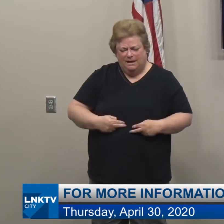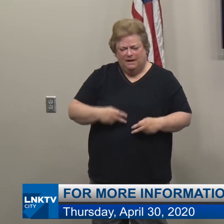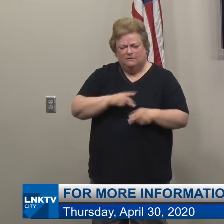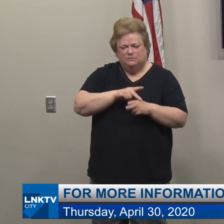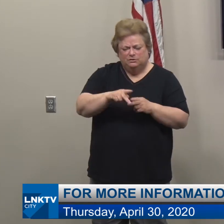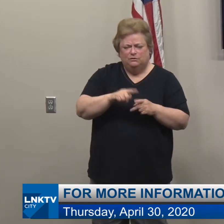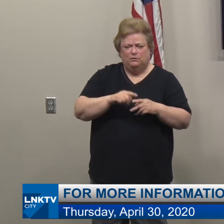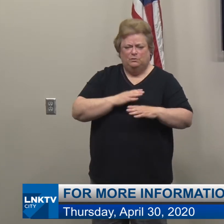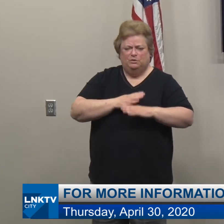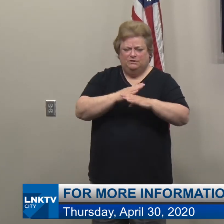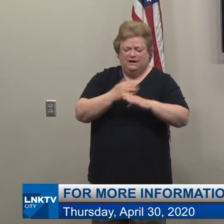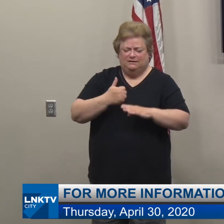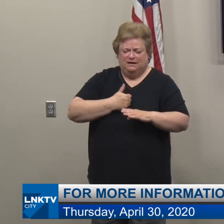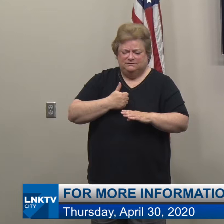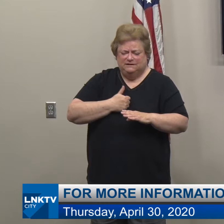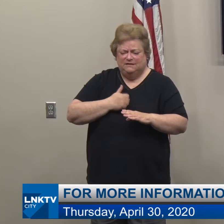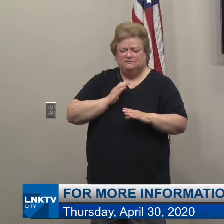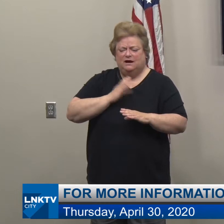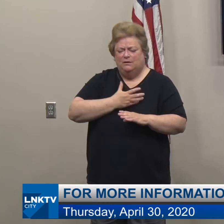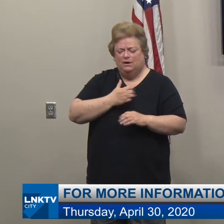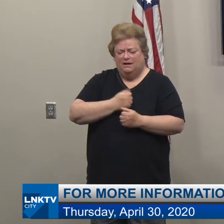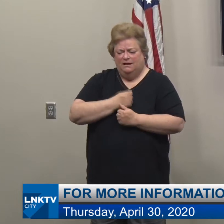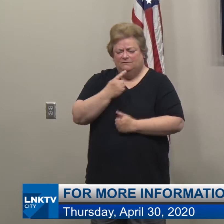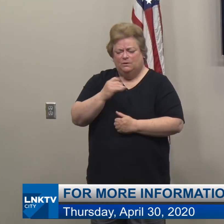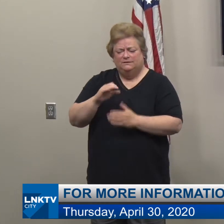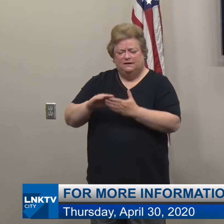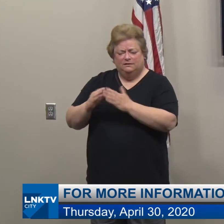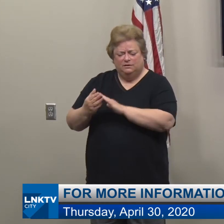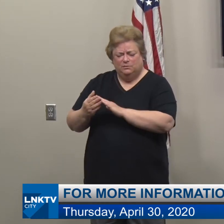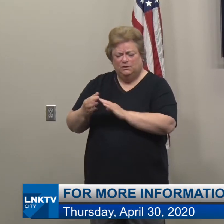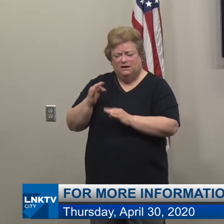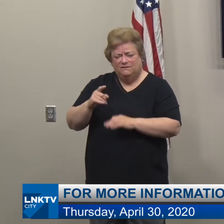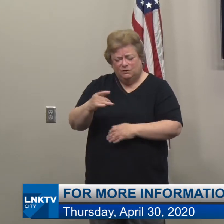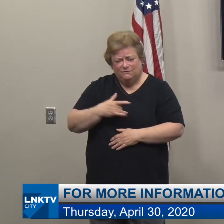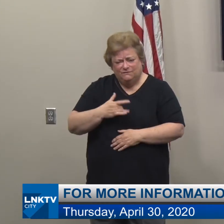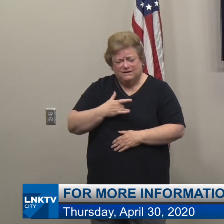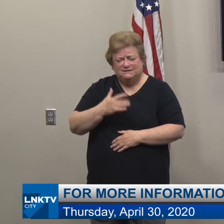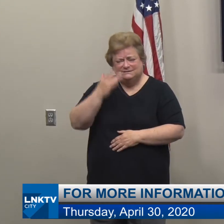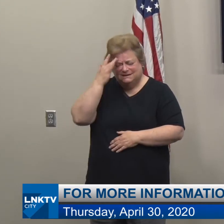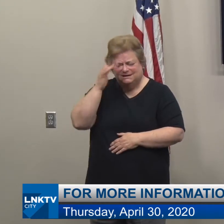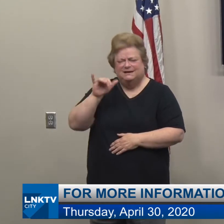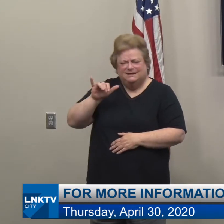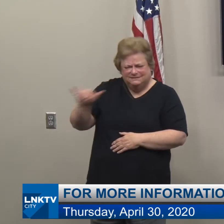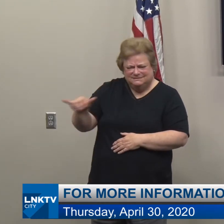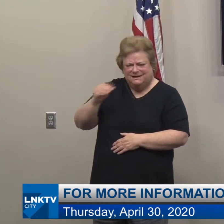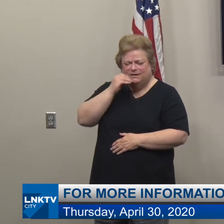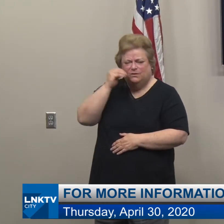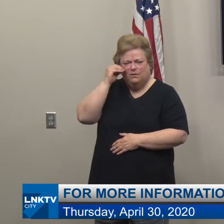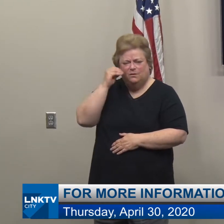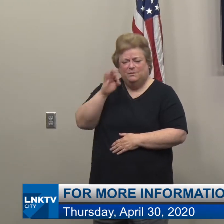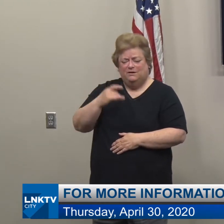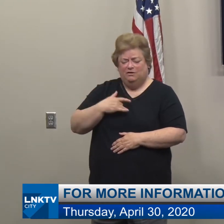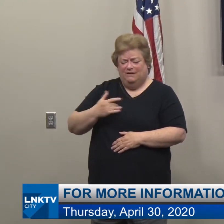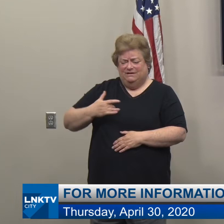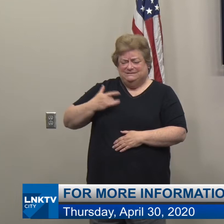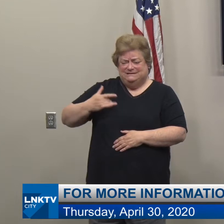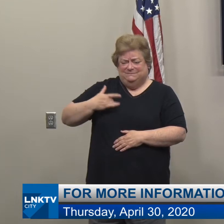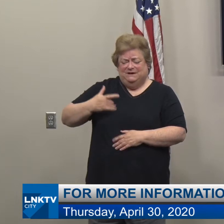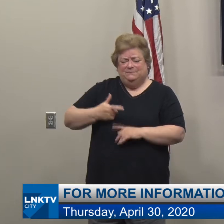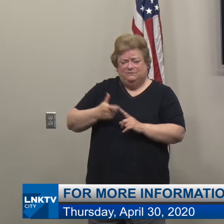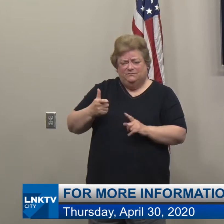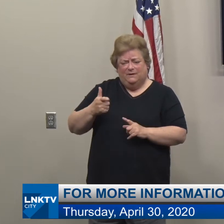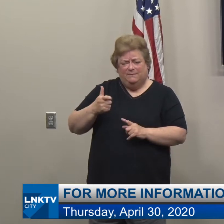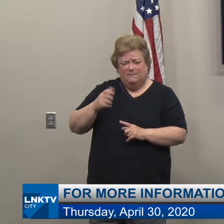protect ourselves, our loved ones, and our community. If you feel sick, stay home. If you have symptoms of COVID-19,